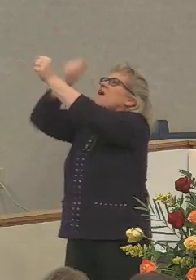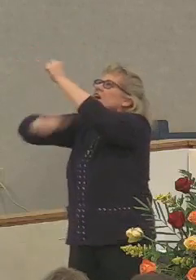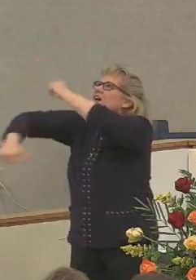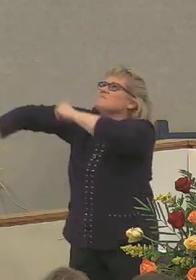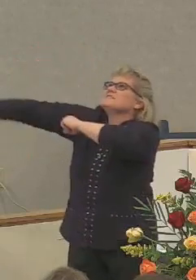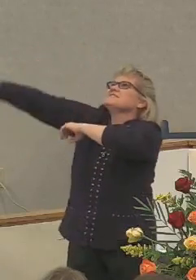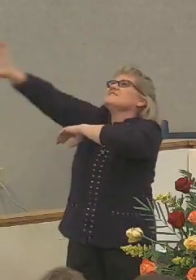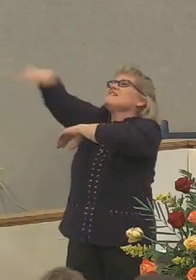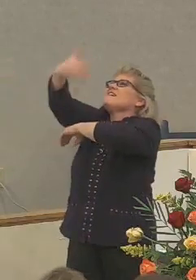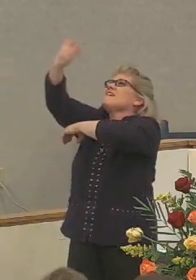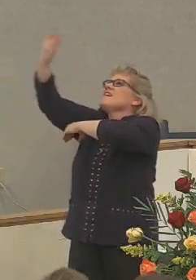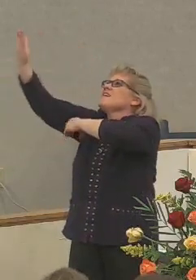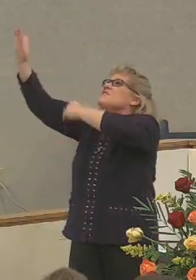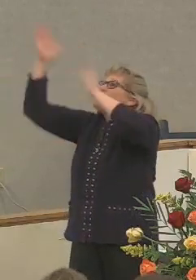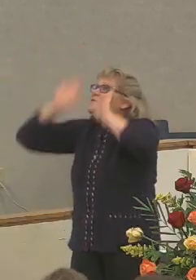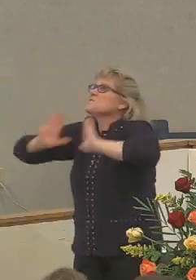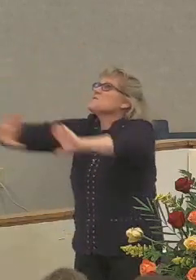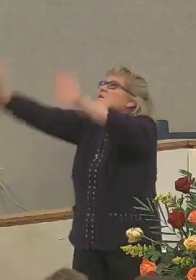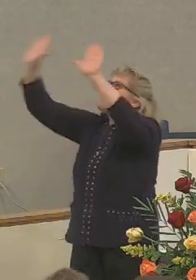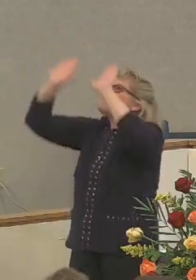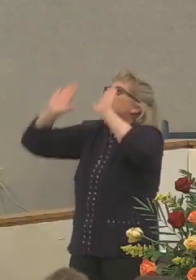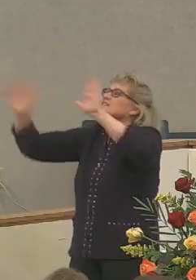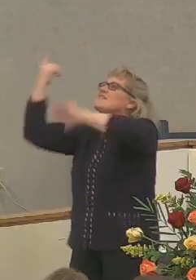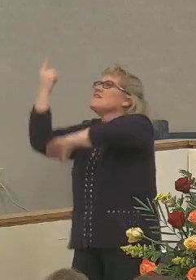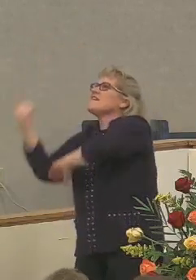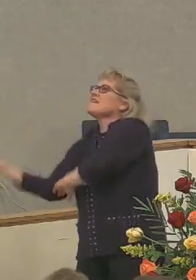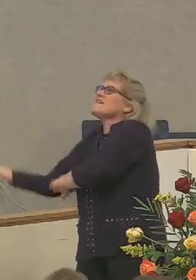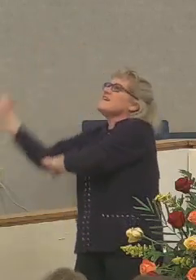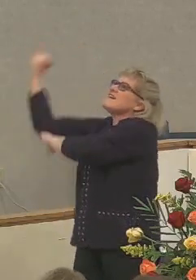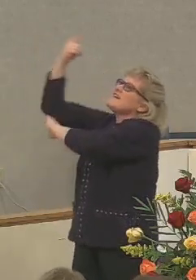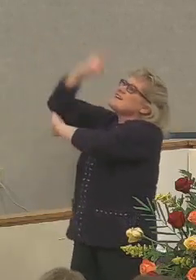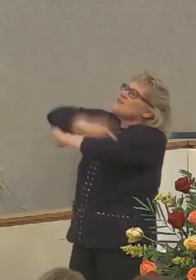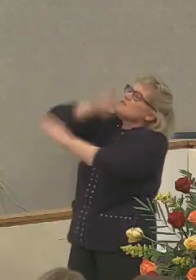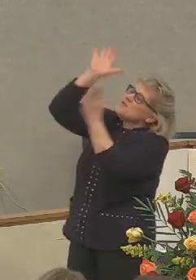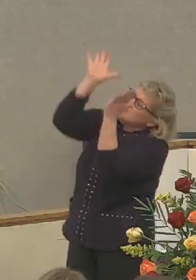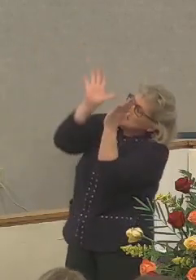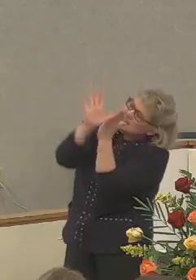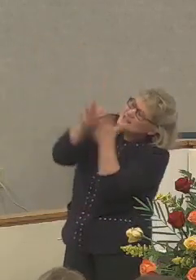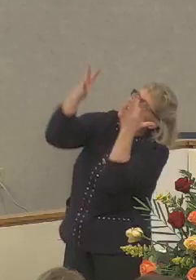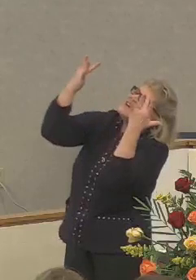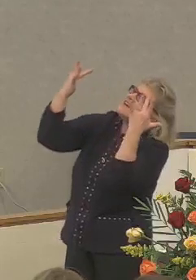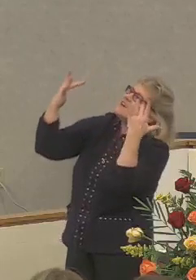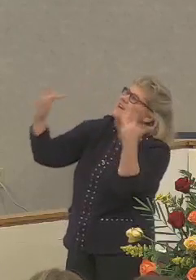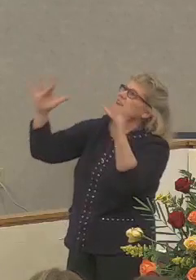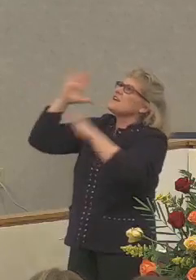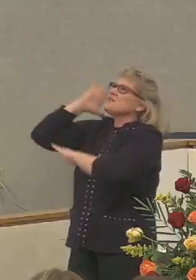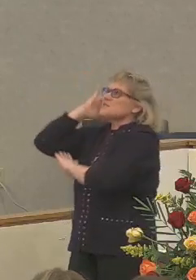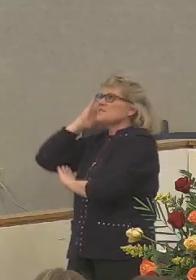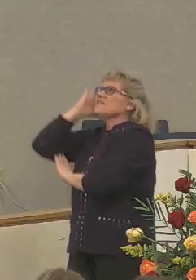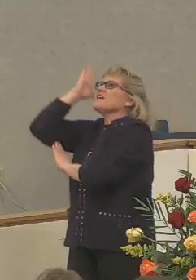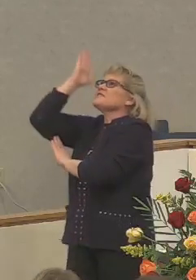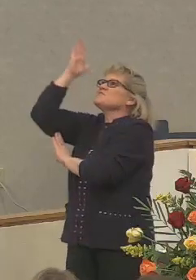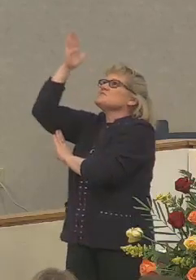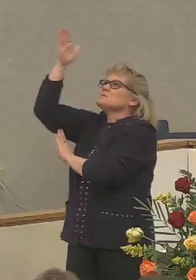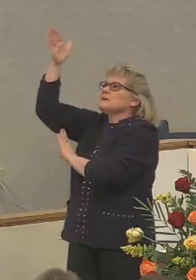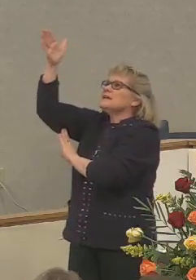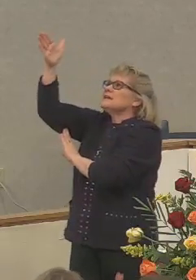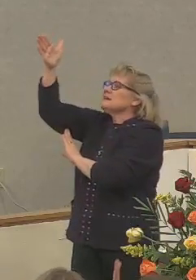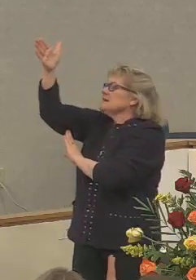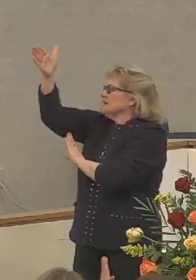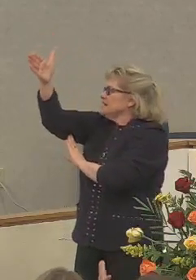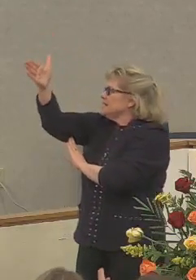the promised land, what a day, glorious day that will